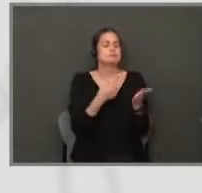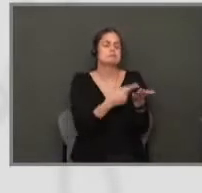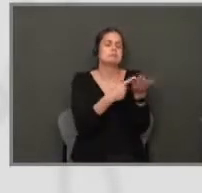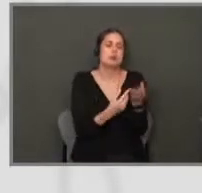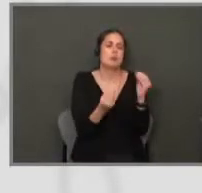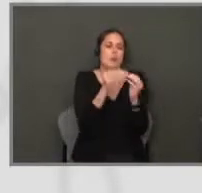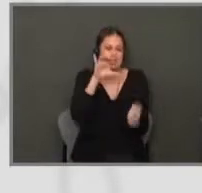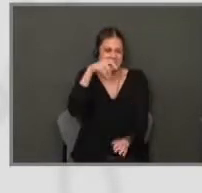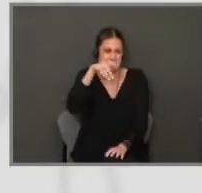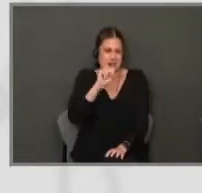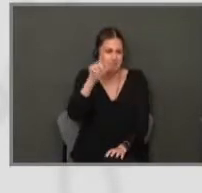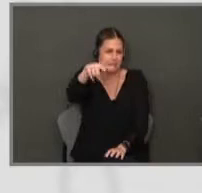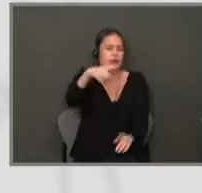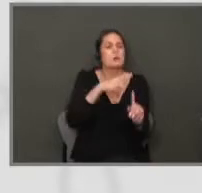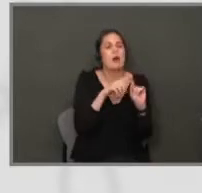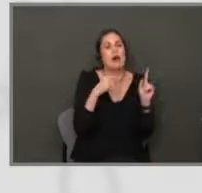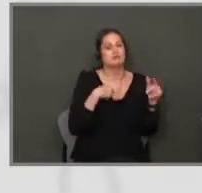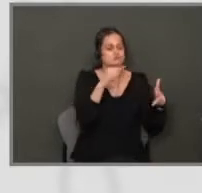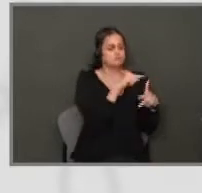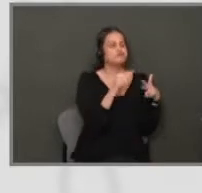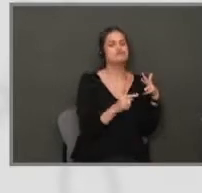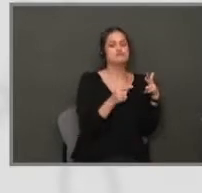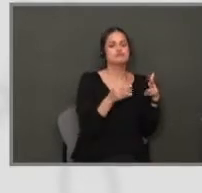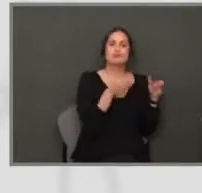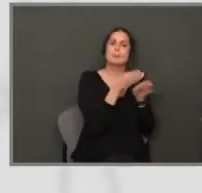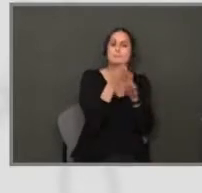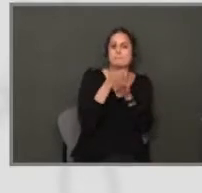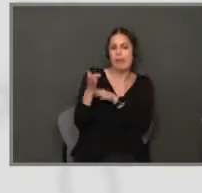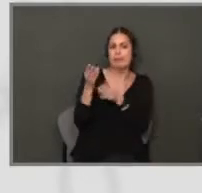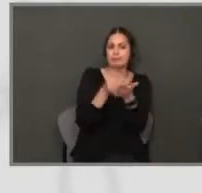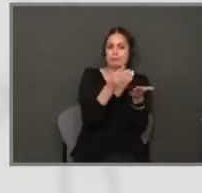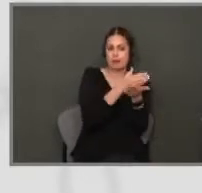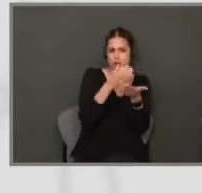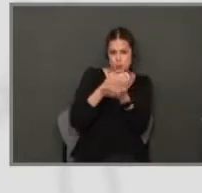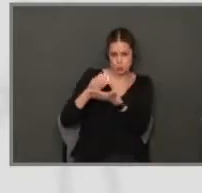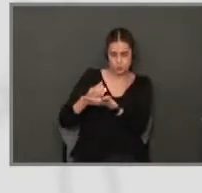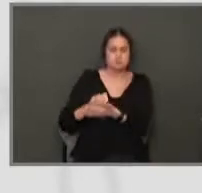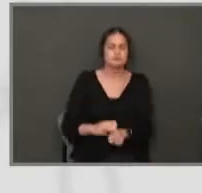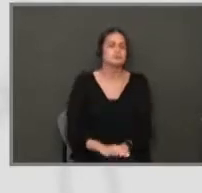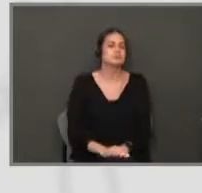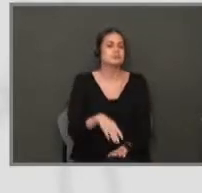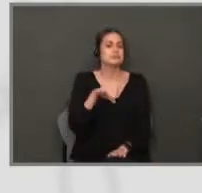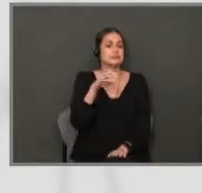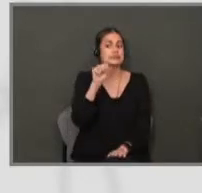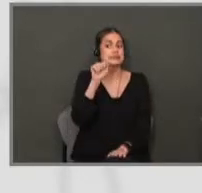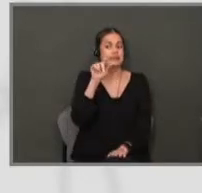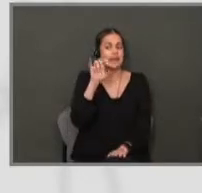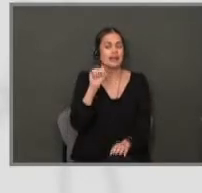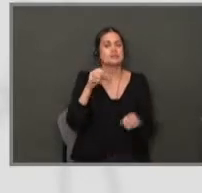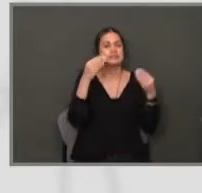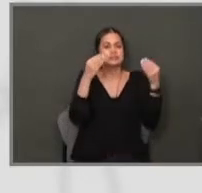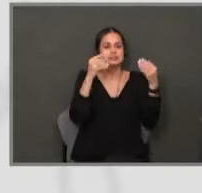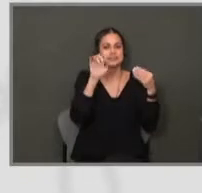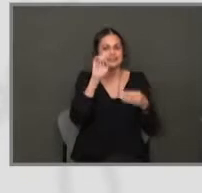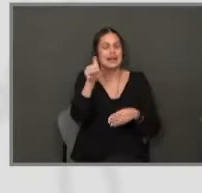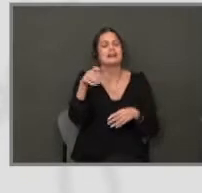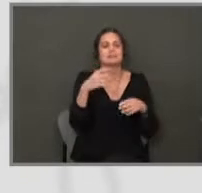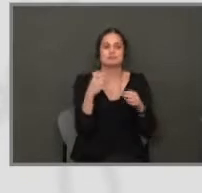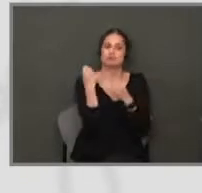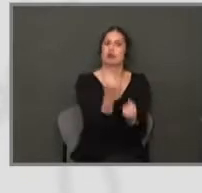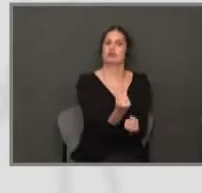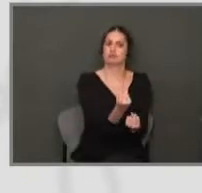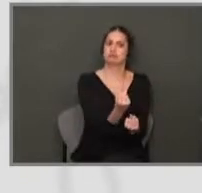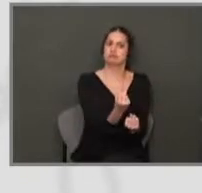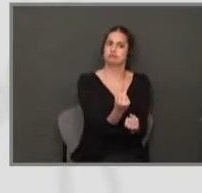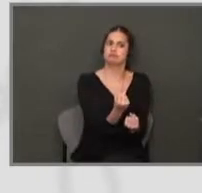but those are our three main revenue sources, and sales tax has been very strong this year. In